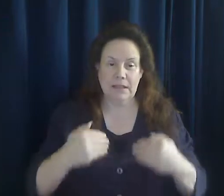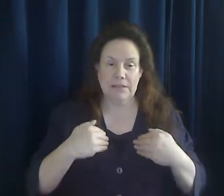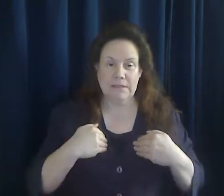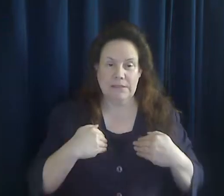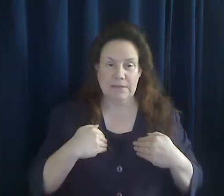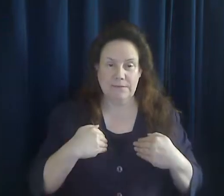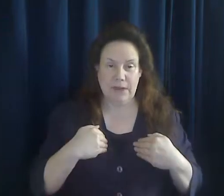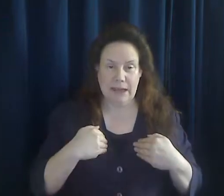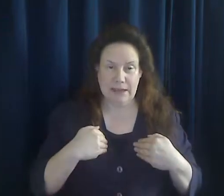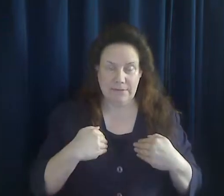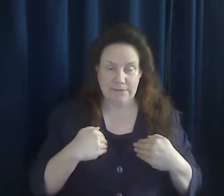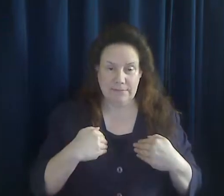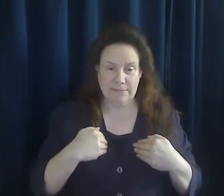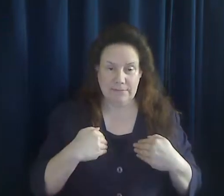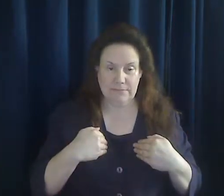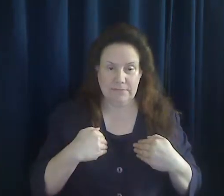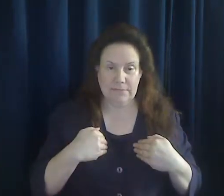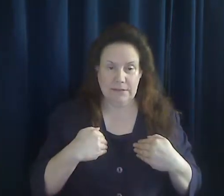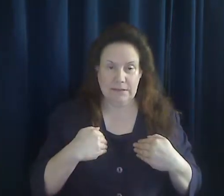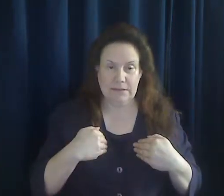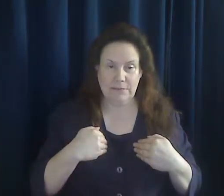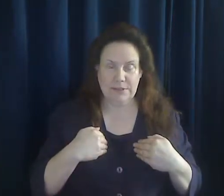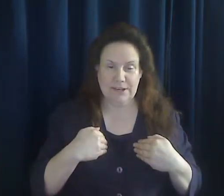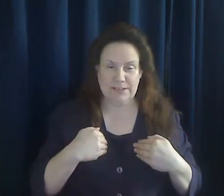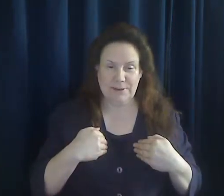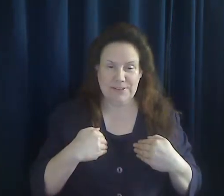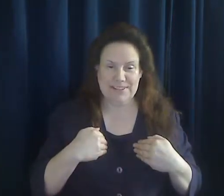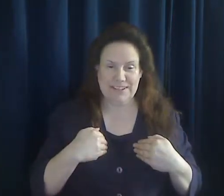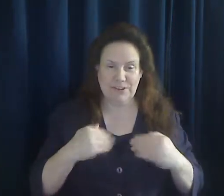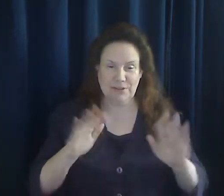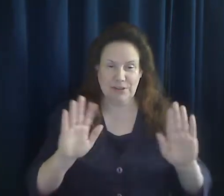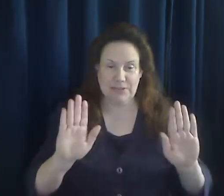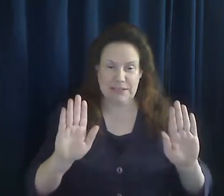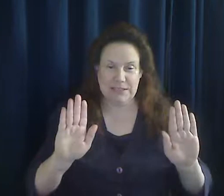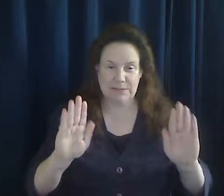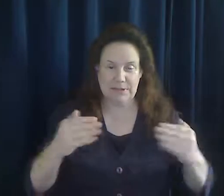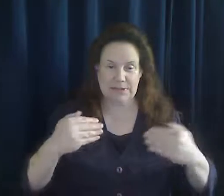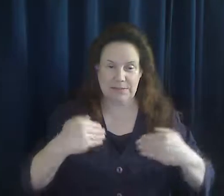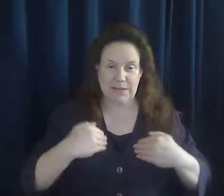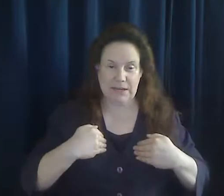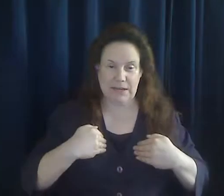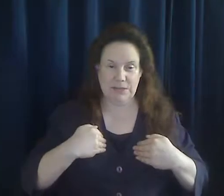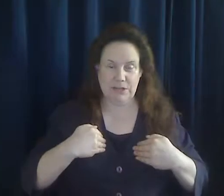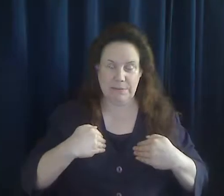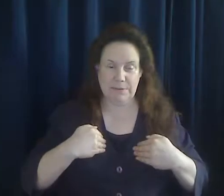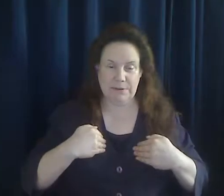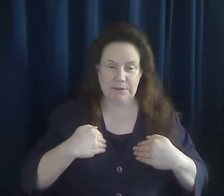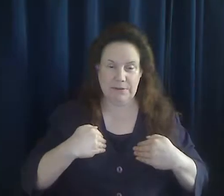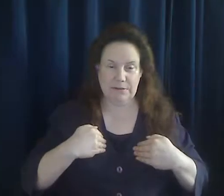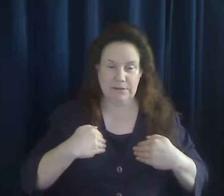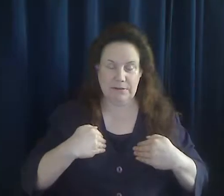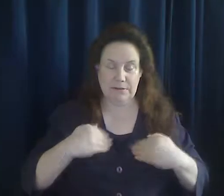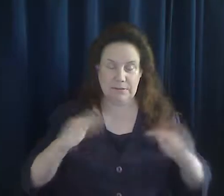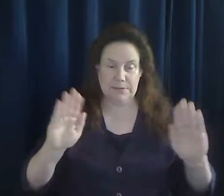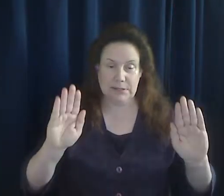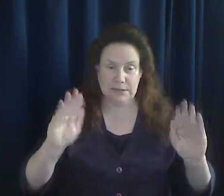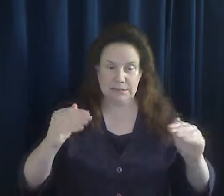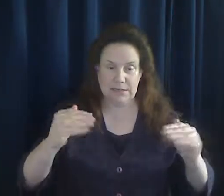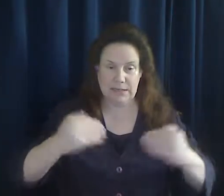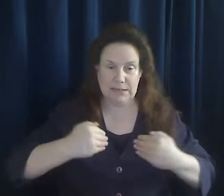the sign for have, we talked about this in an earlier lesson, but it's a flat hand shape. It starts flat and